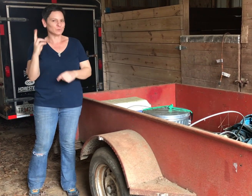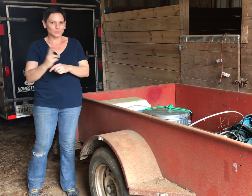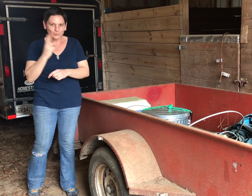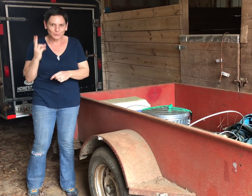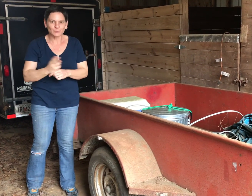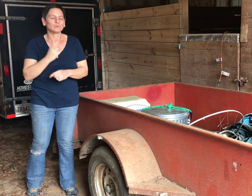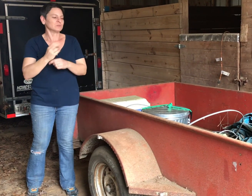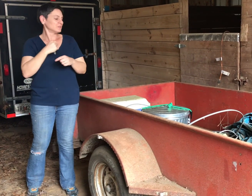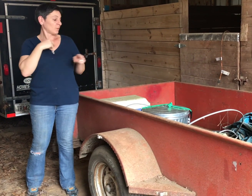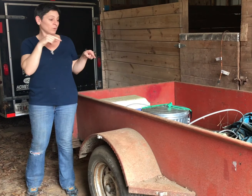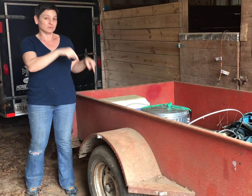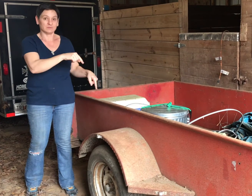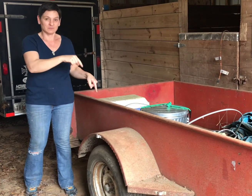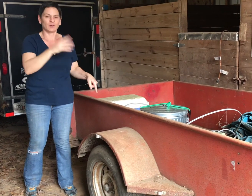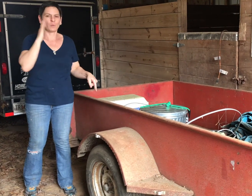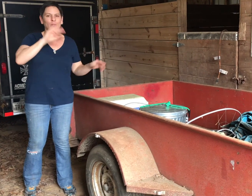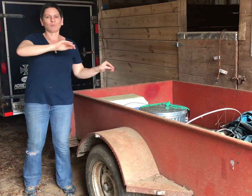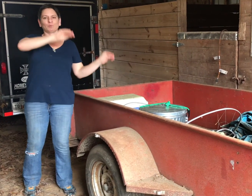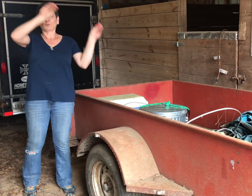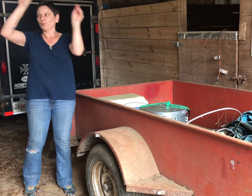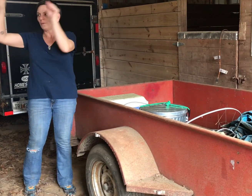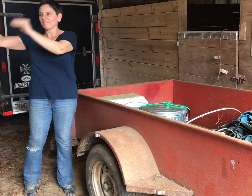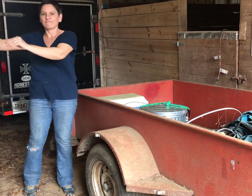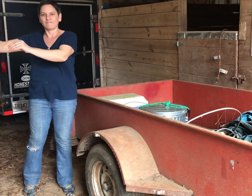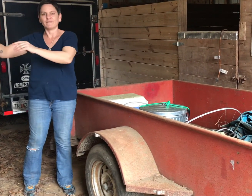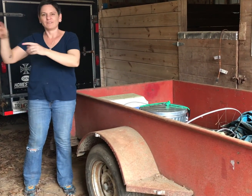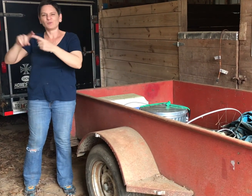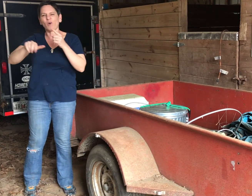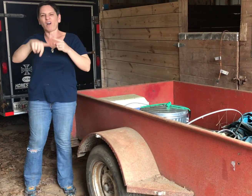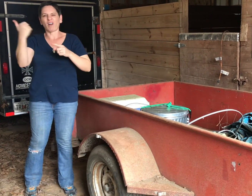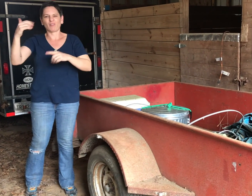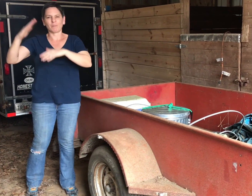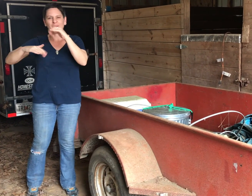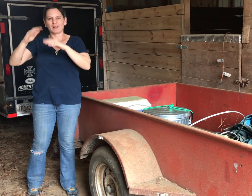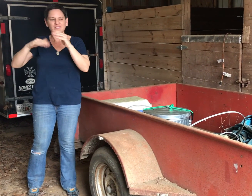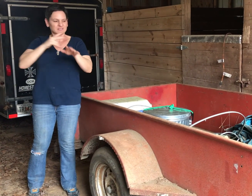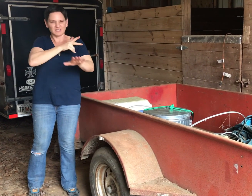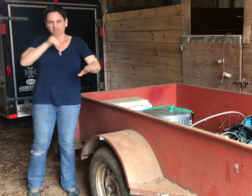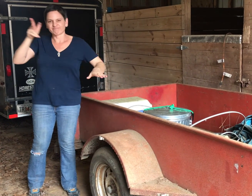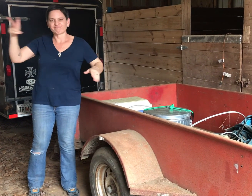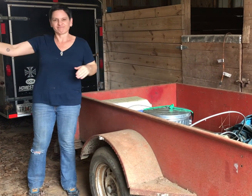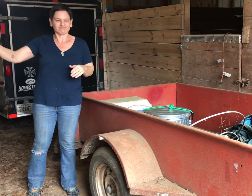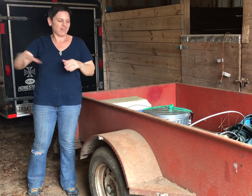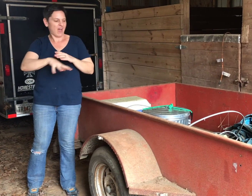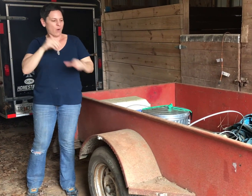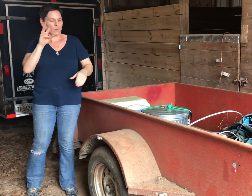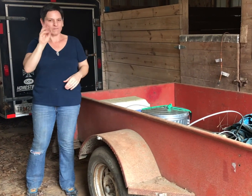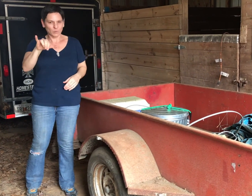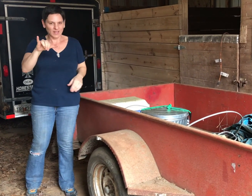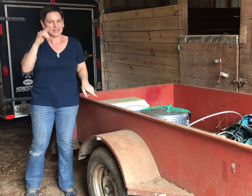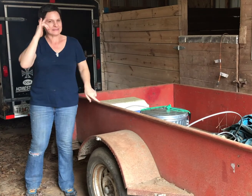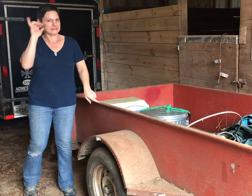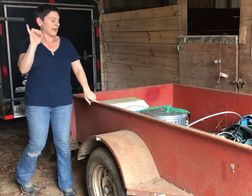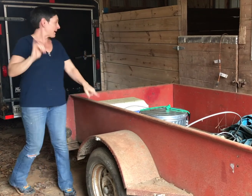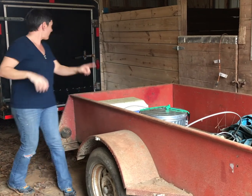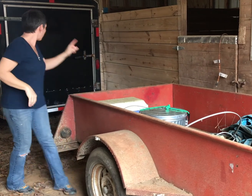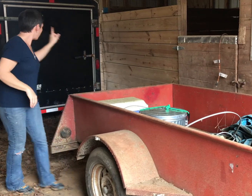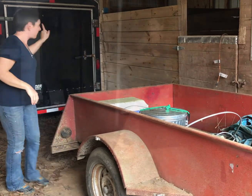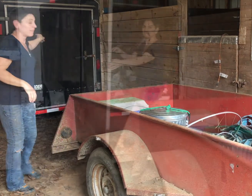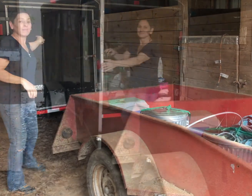our nonprofit. So we have been using it, and it's time to move it out of the barn and into another building to get it out of